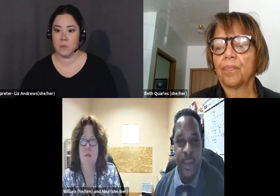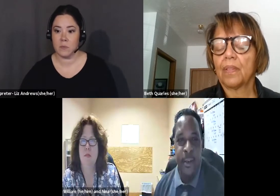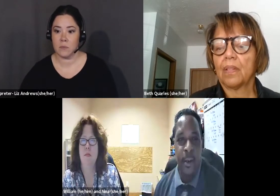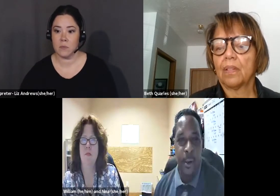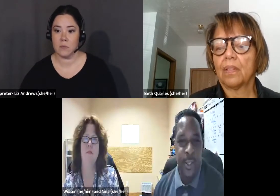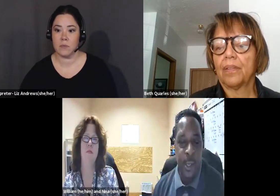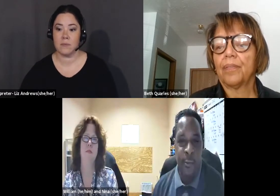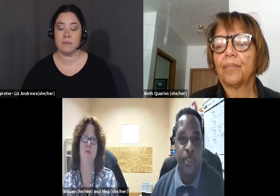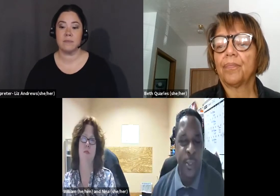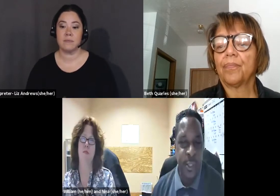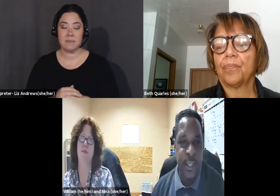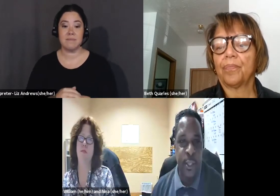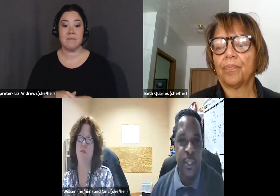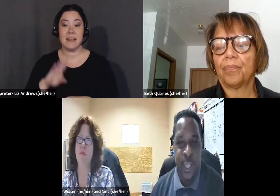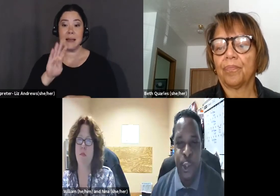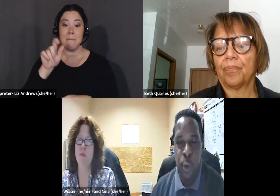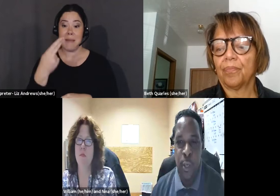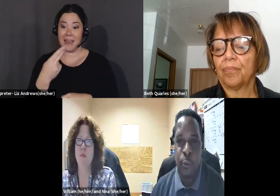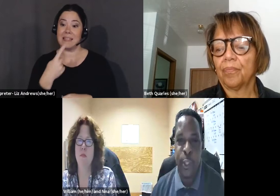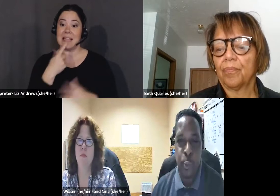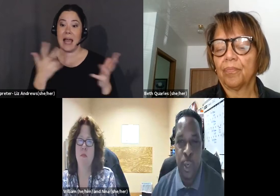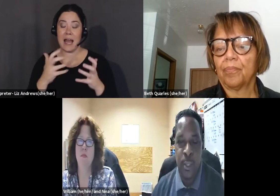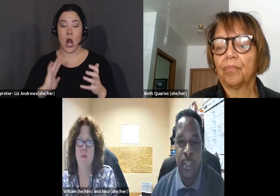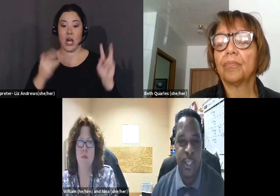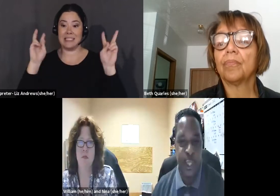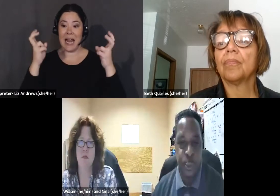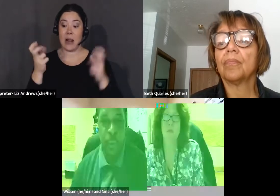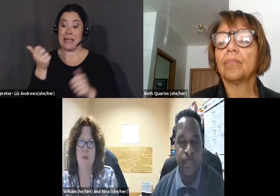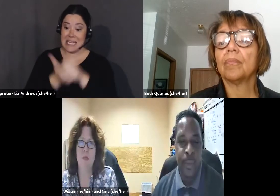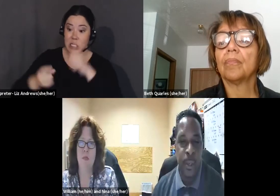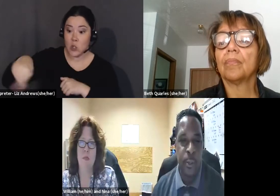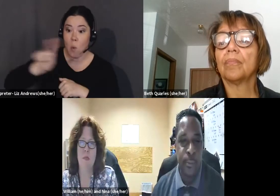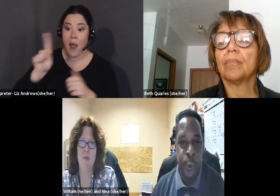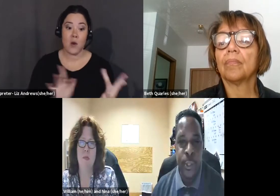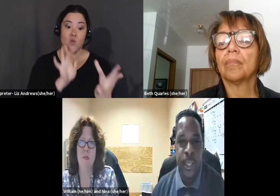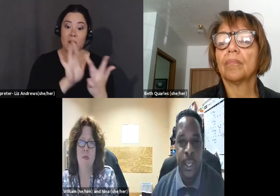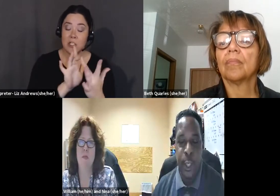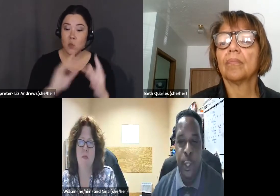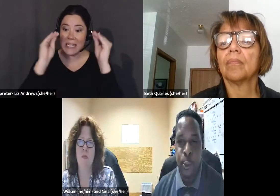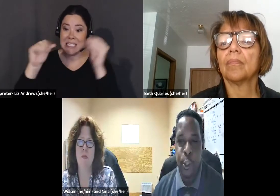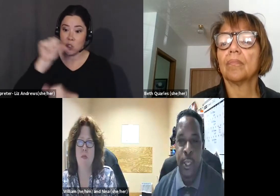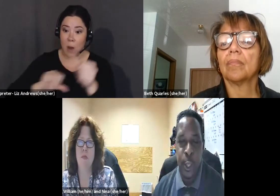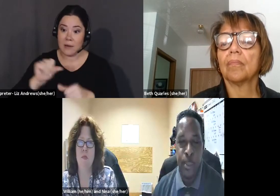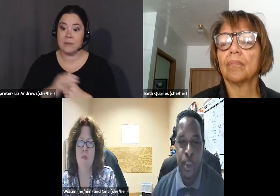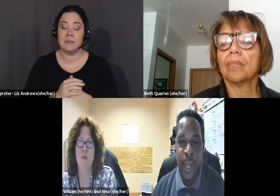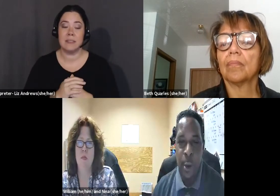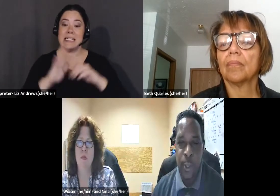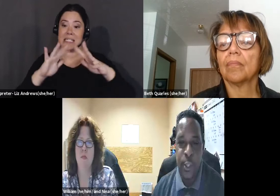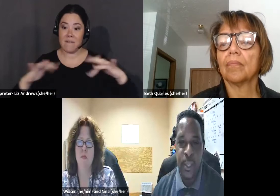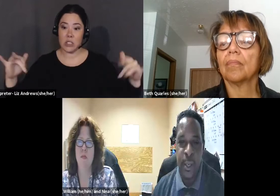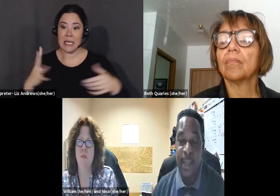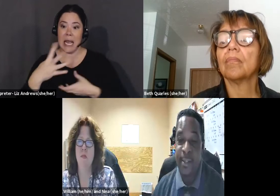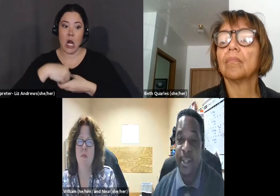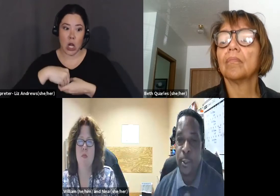As Beth stated, the title of our presentation is Each One, Reach One, Teach One, Diversity and Inclusion in